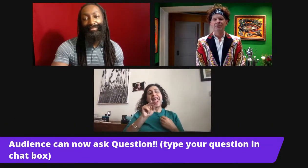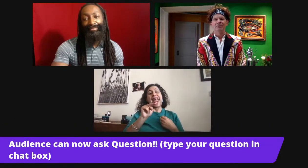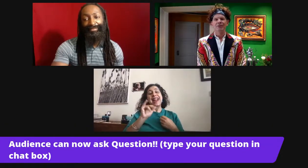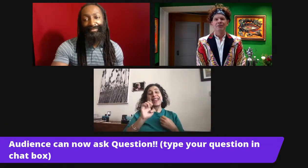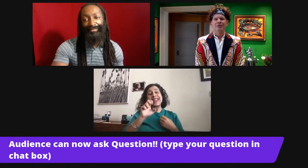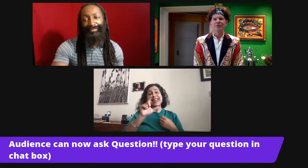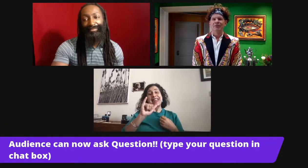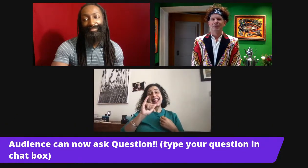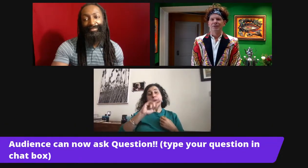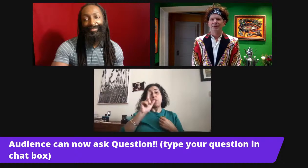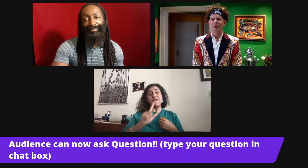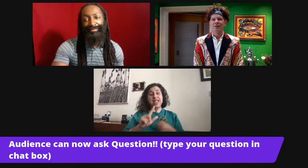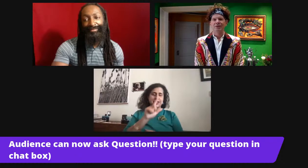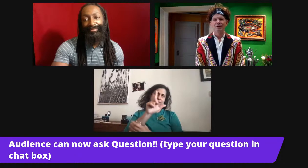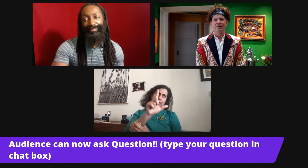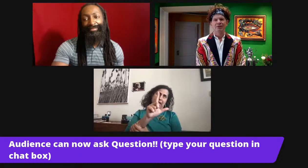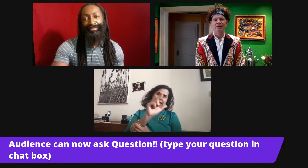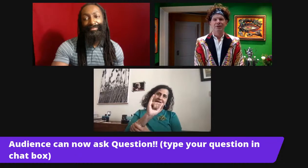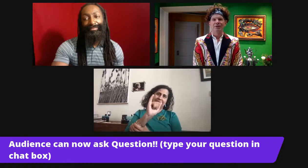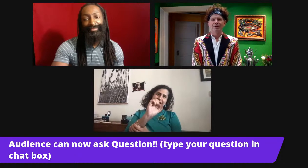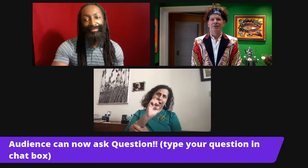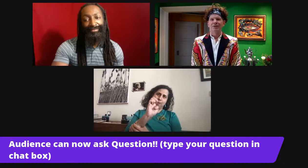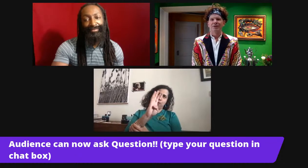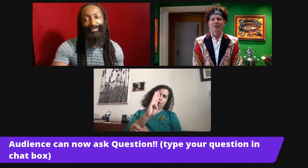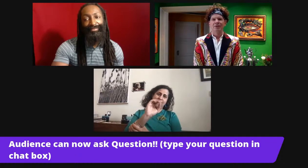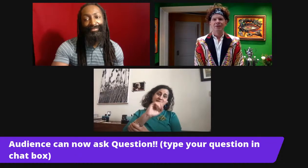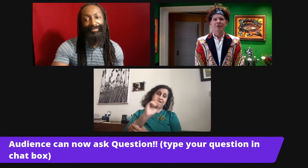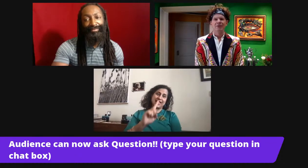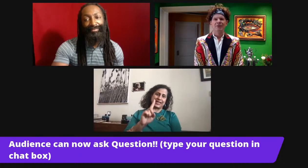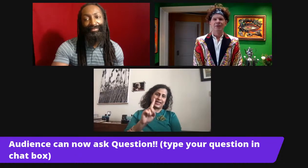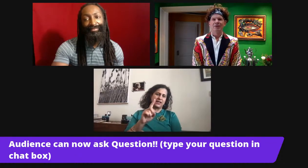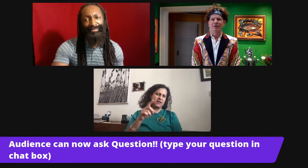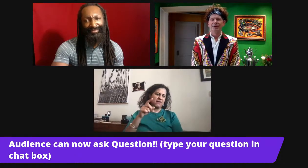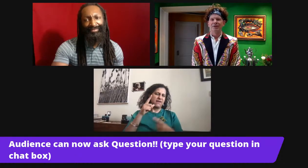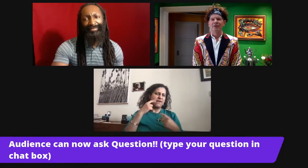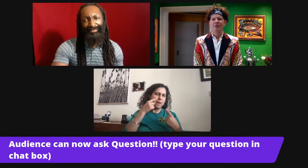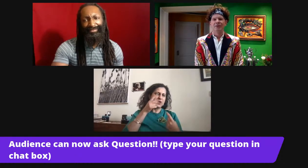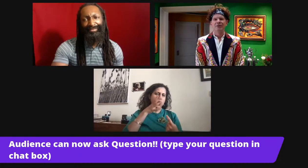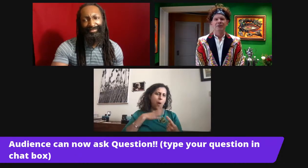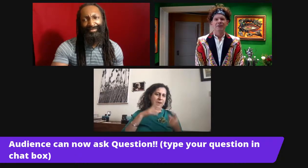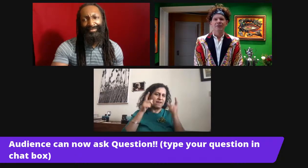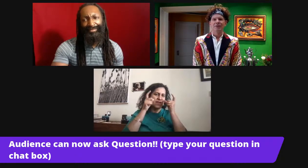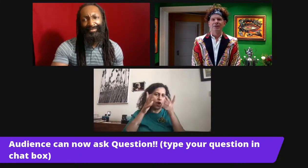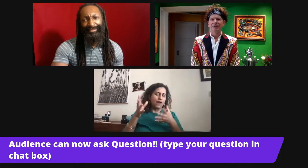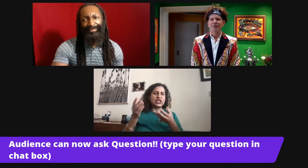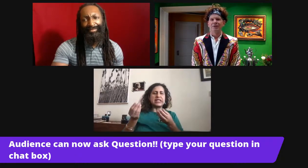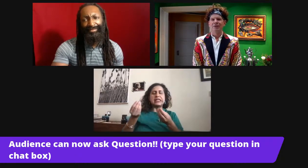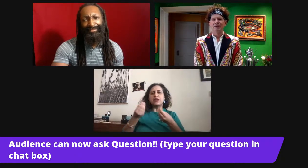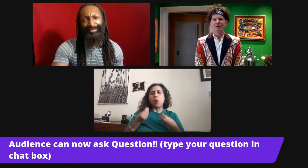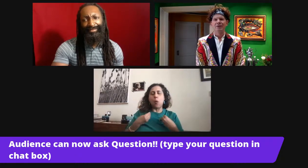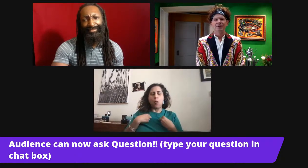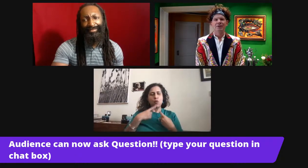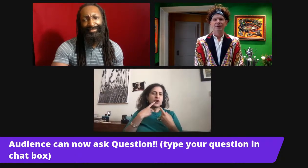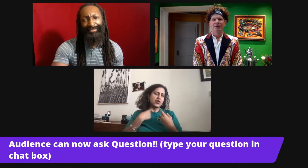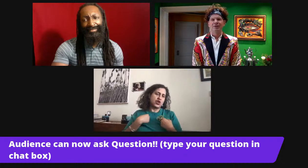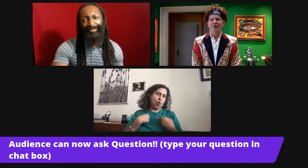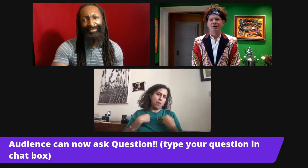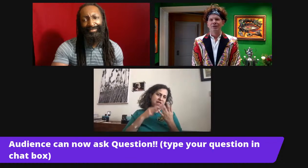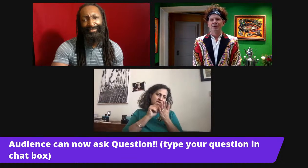a unique style. and Leibovitz, a famous female